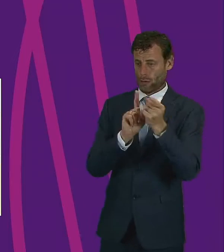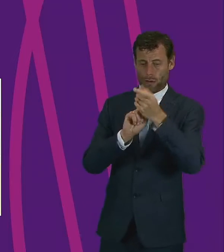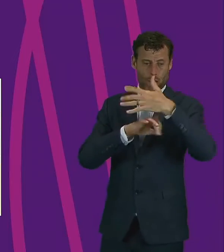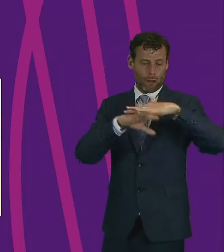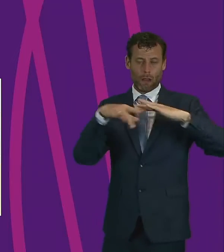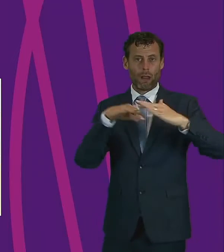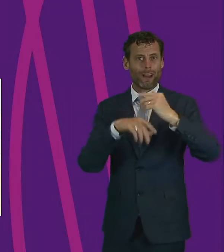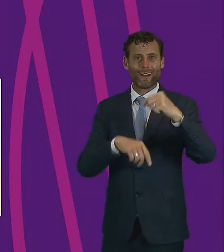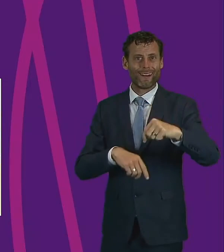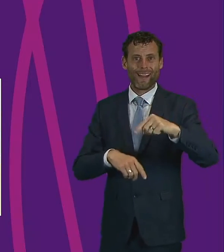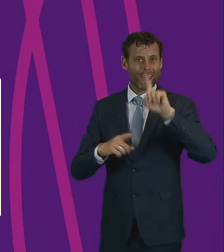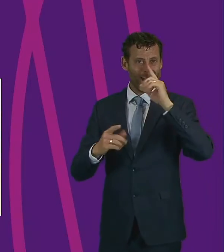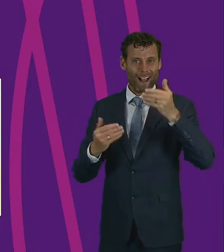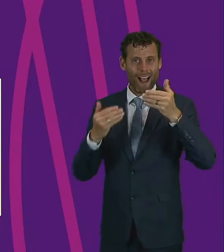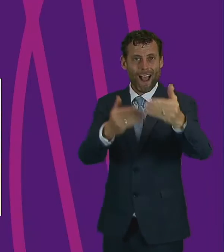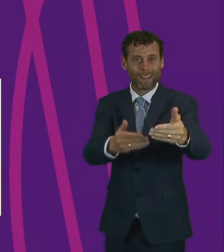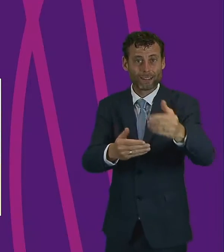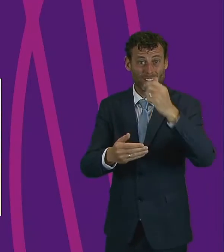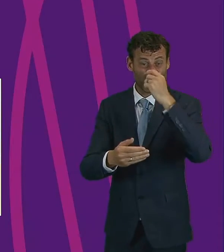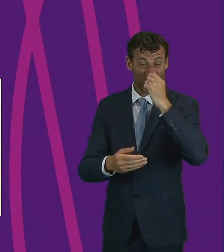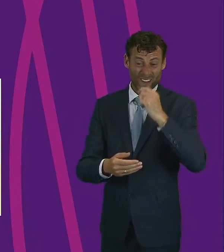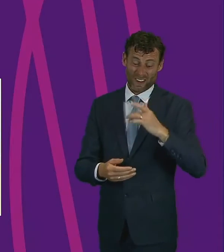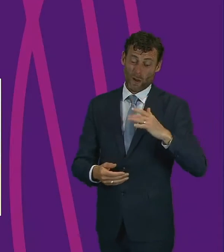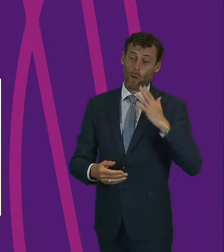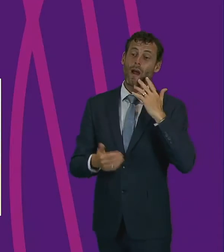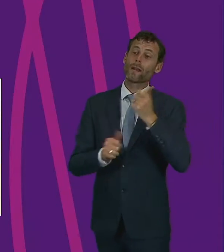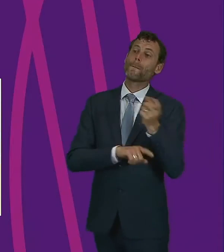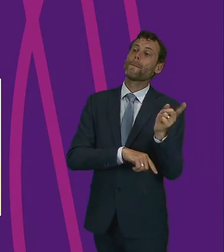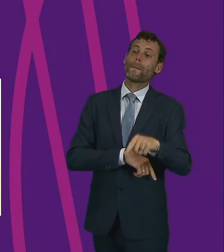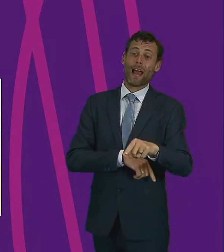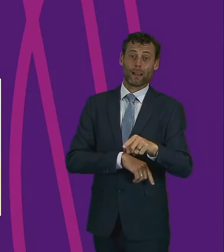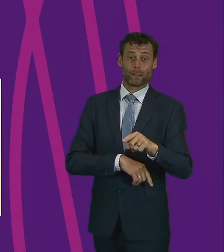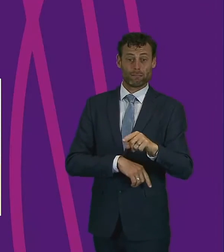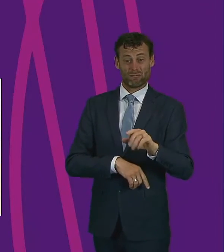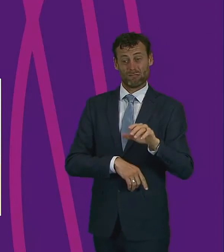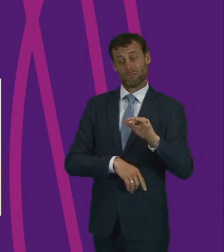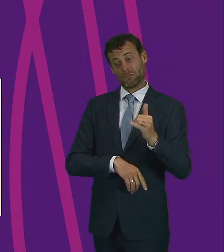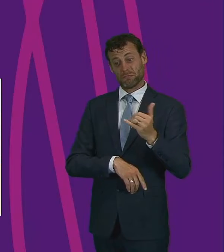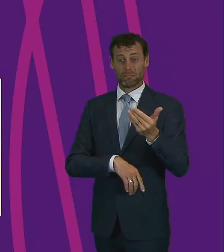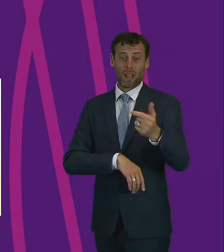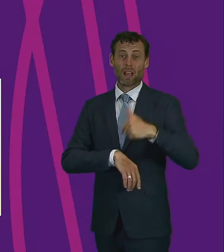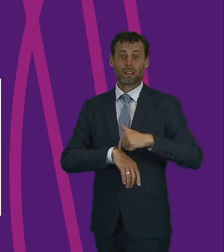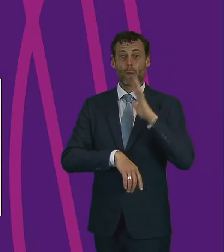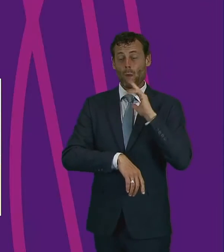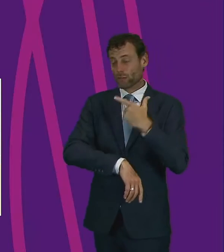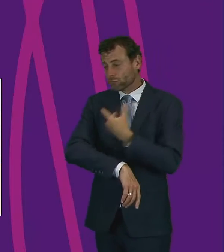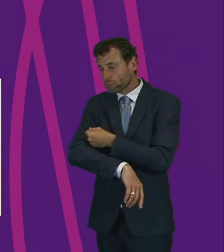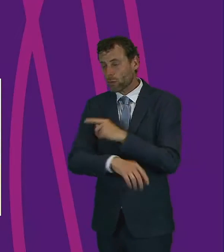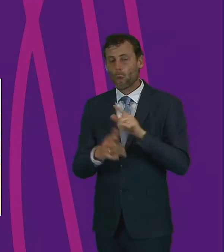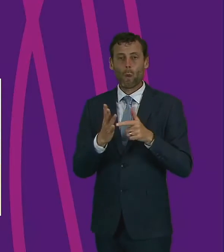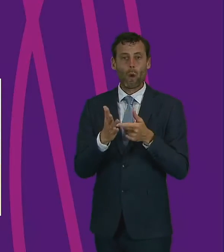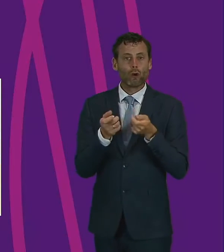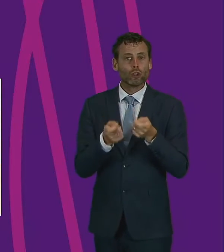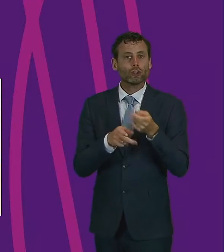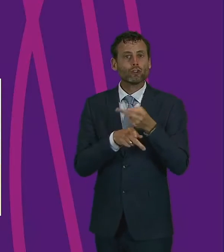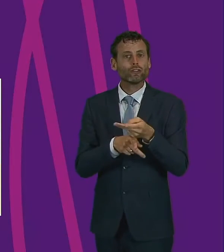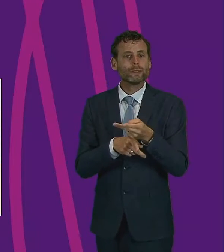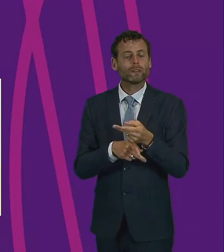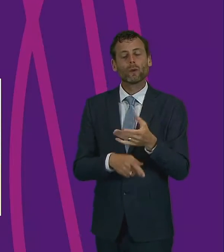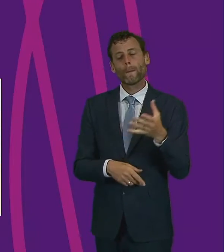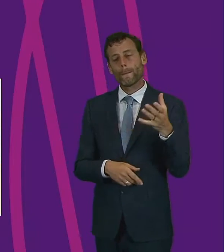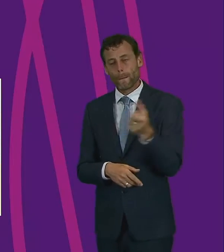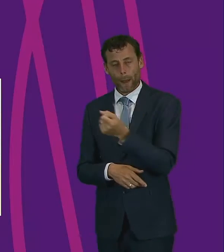such times as we have a vaccine or effective treatment. So there must be specific sector support. We cannot